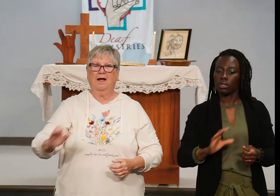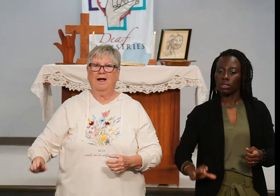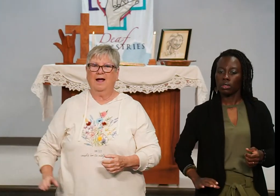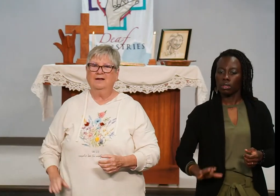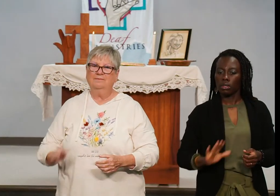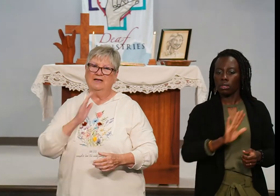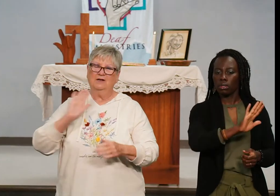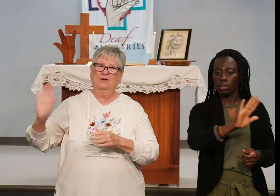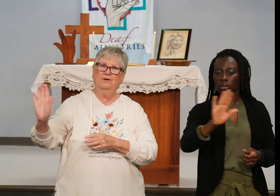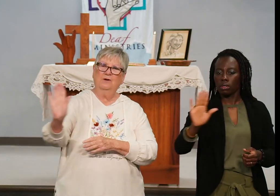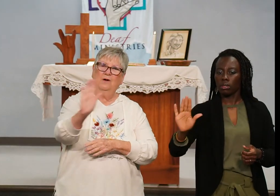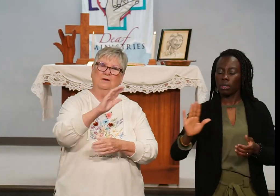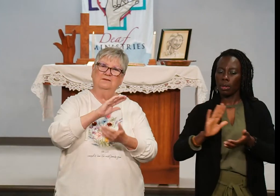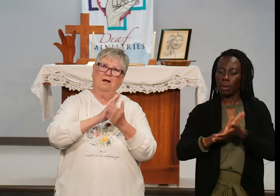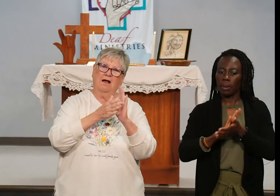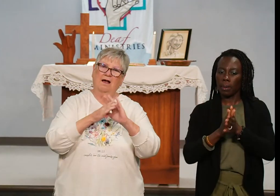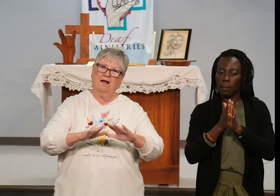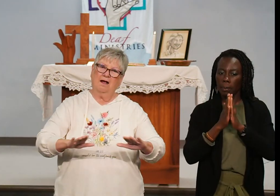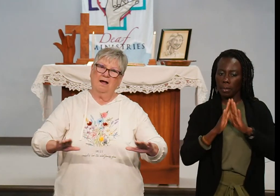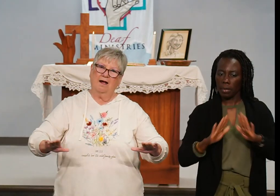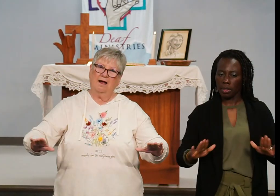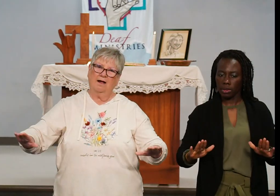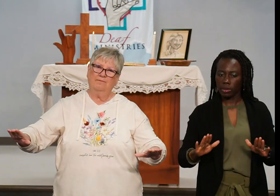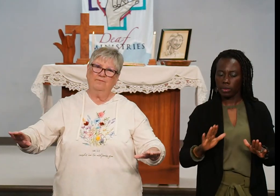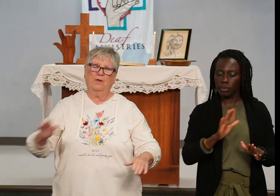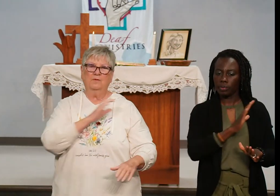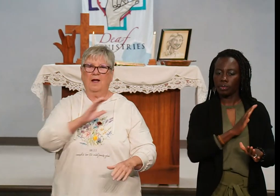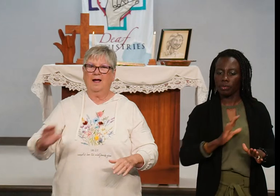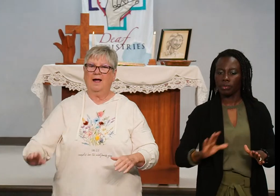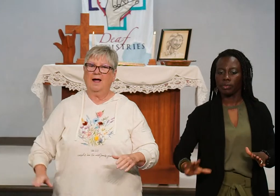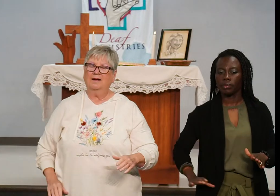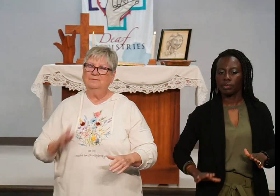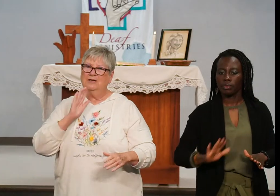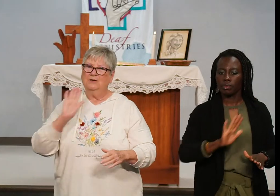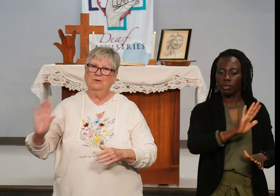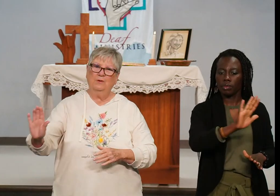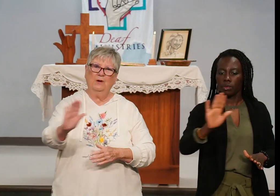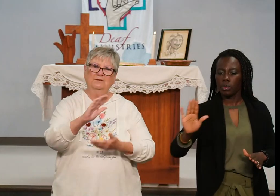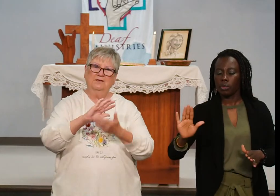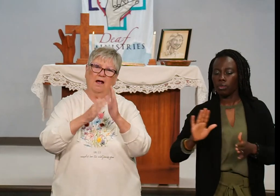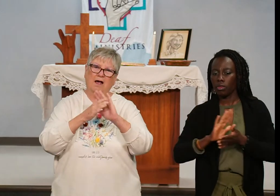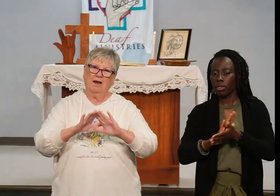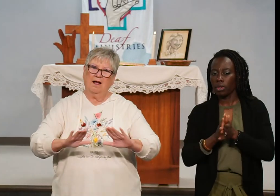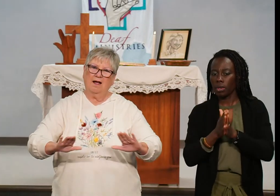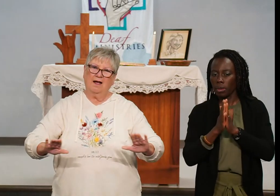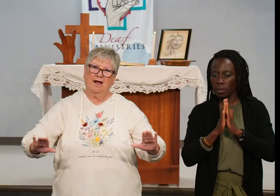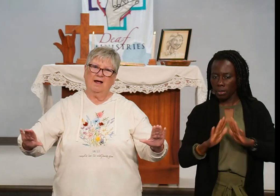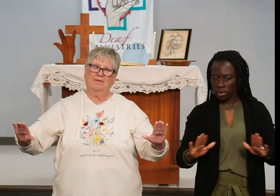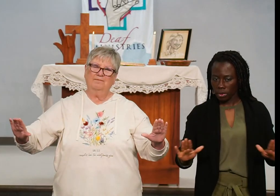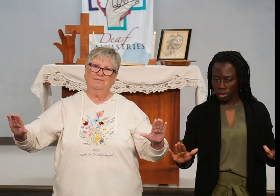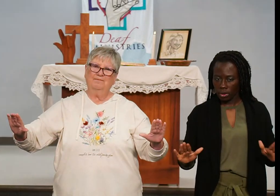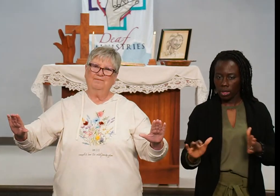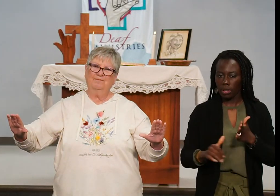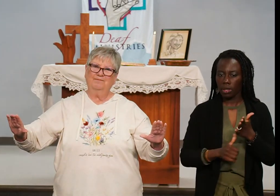your loving. Christ be your shalom. Christ be